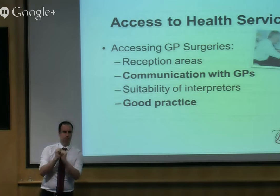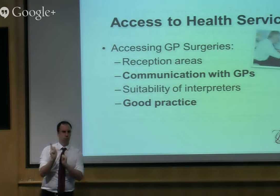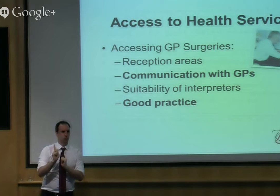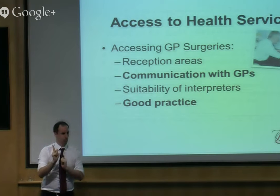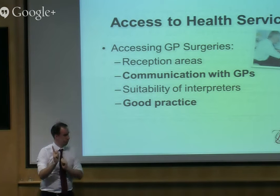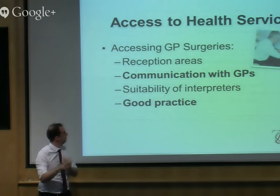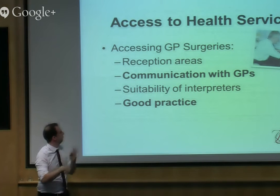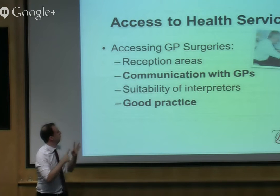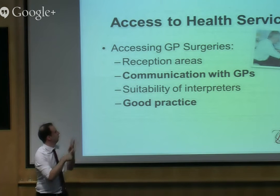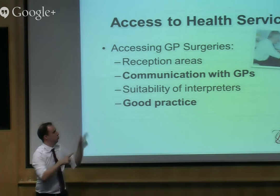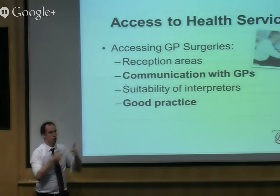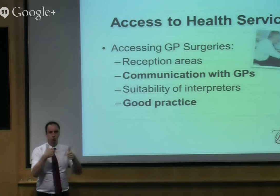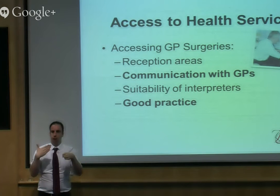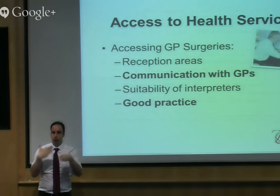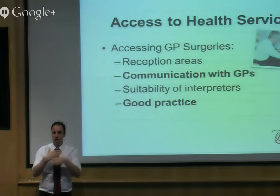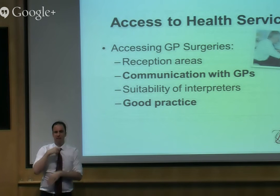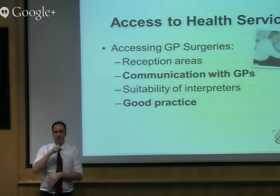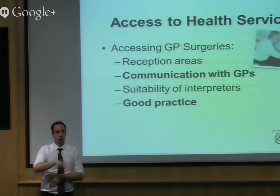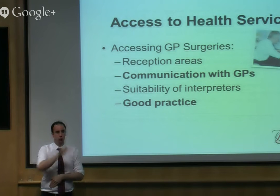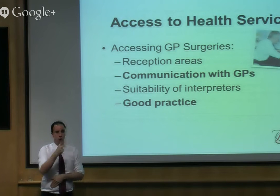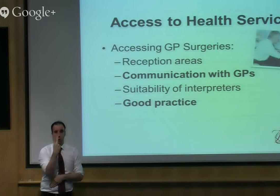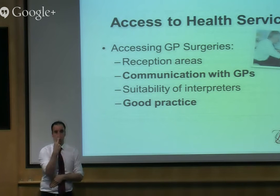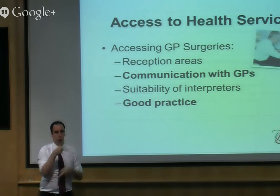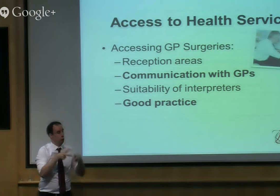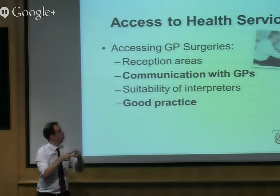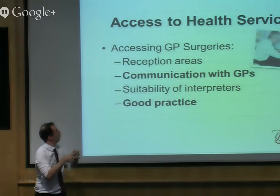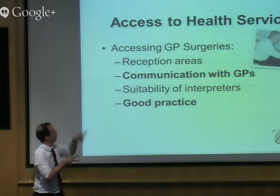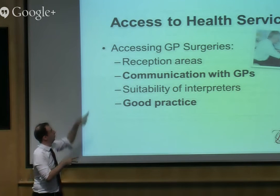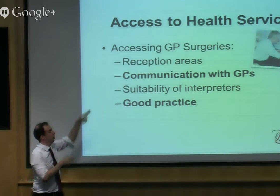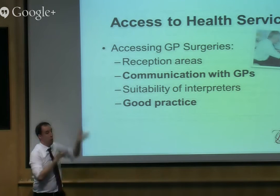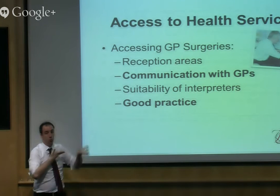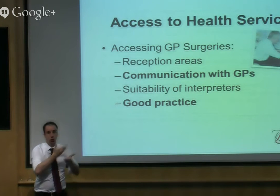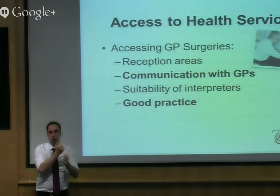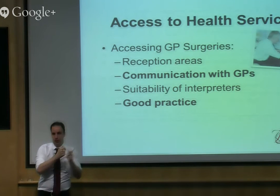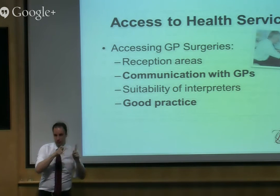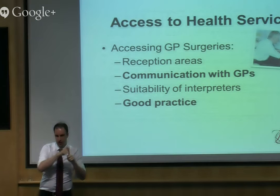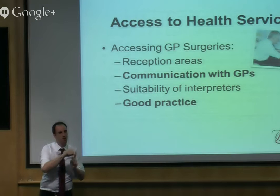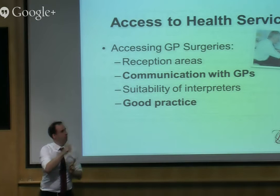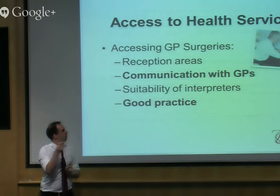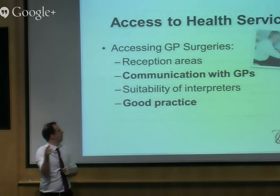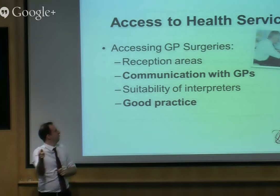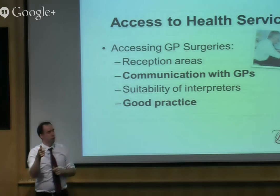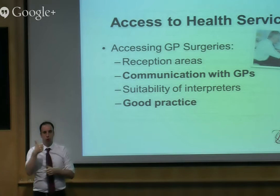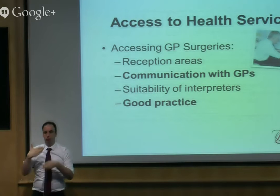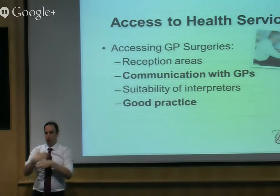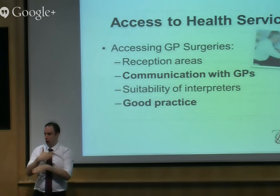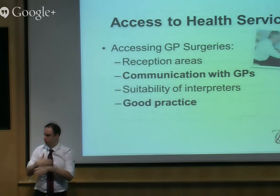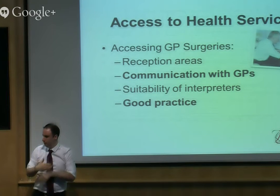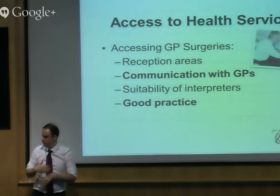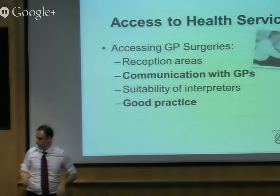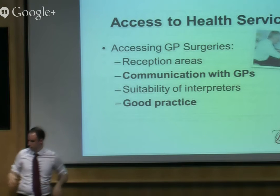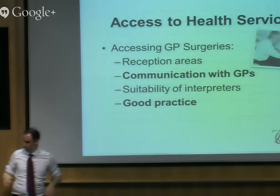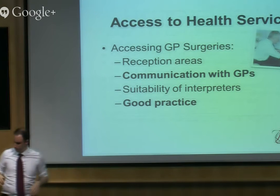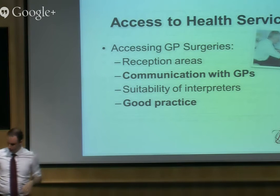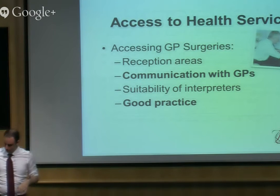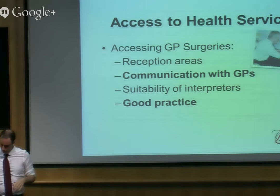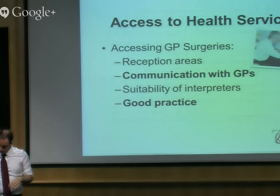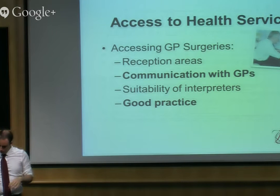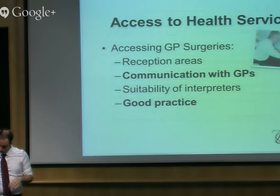reception areas, having good communication with GPs, the suitability of interpreters, and also good practice